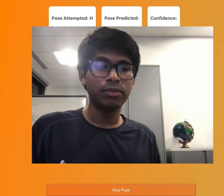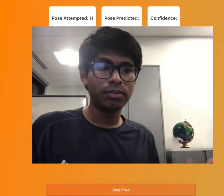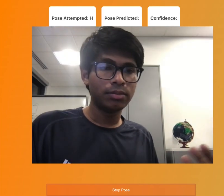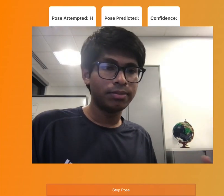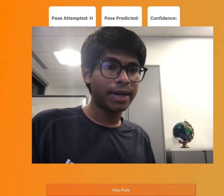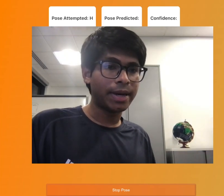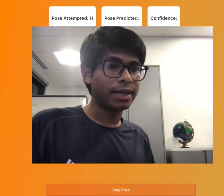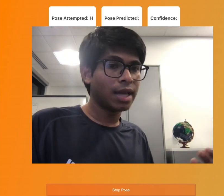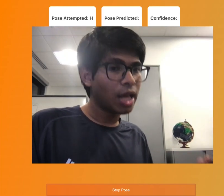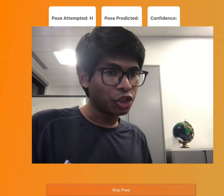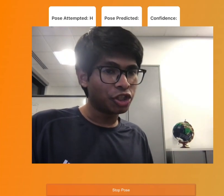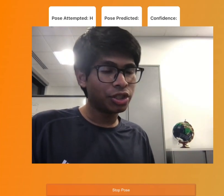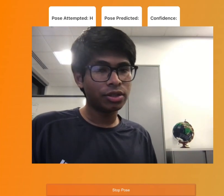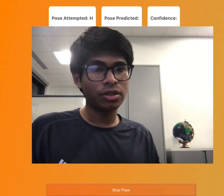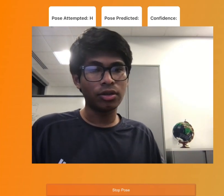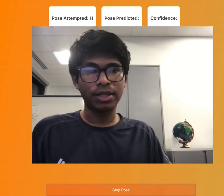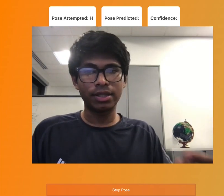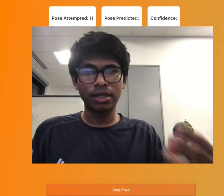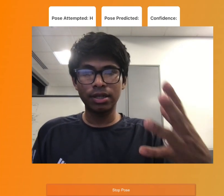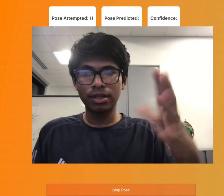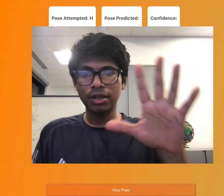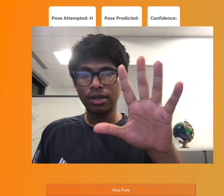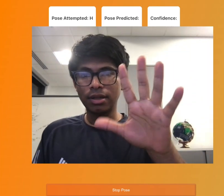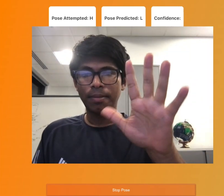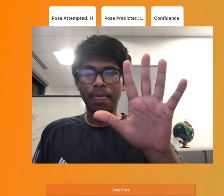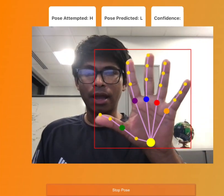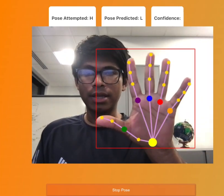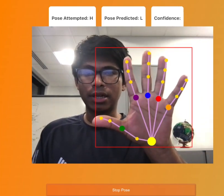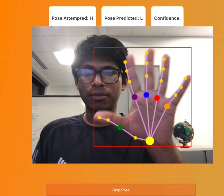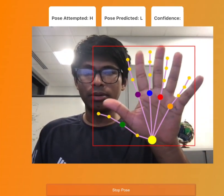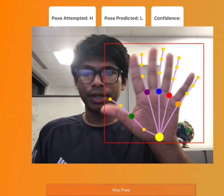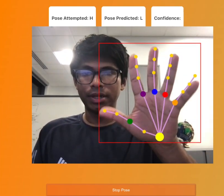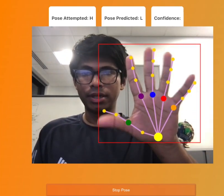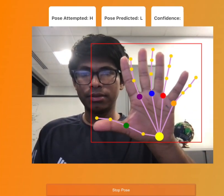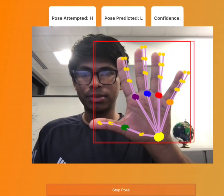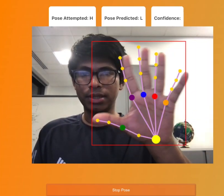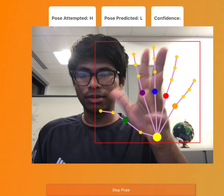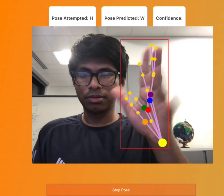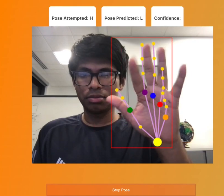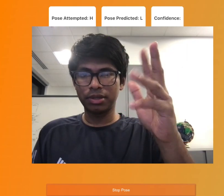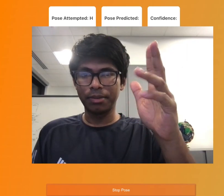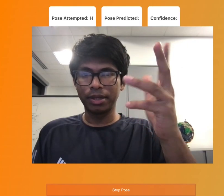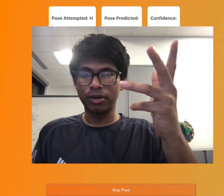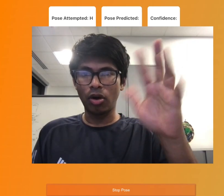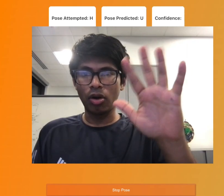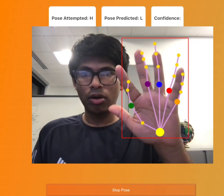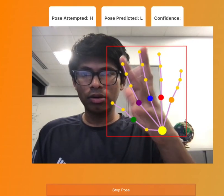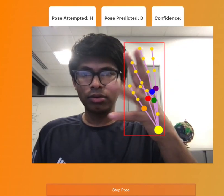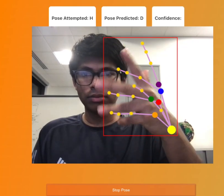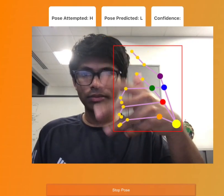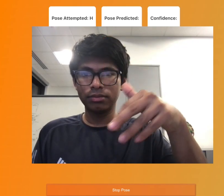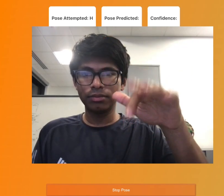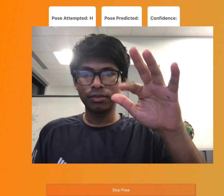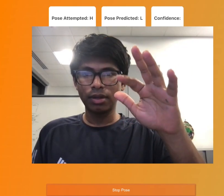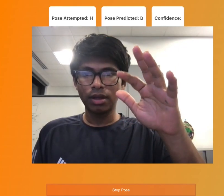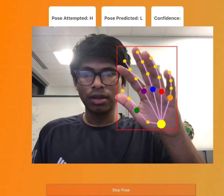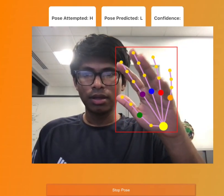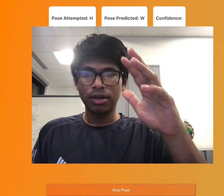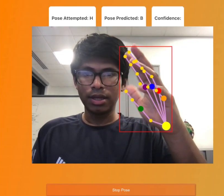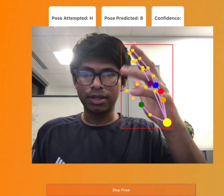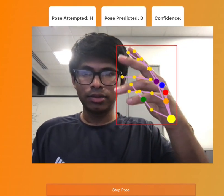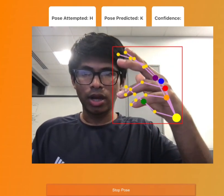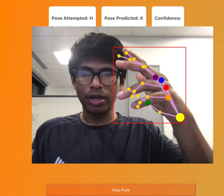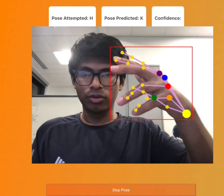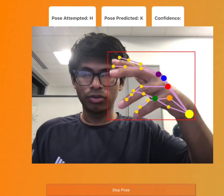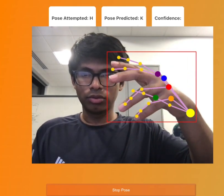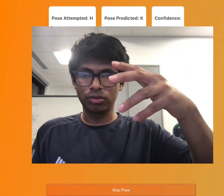to practice the H. So let's start. I start from here. This is something wrong.